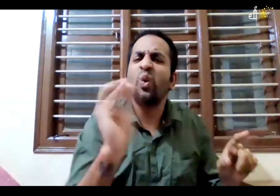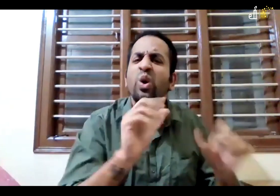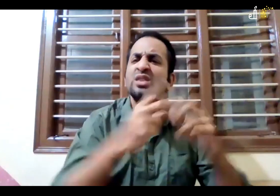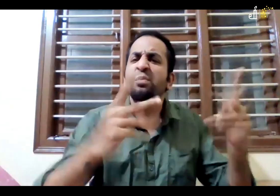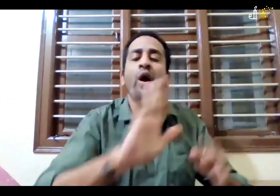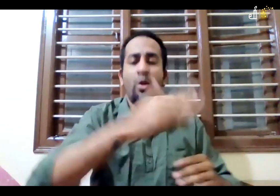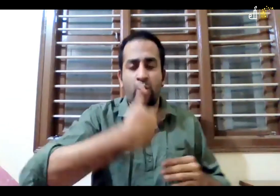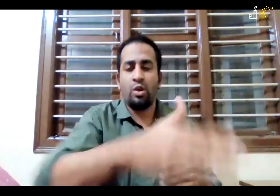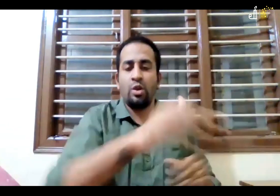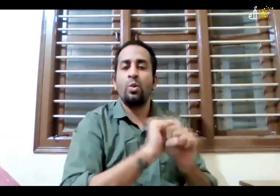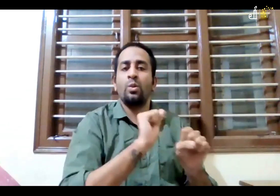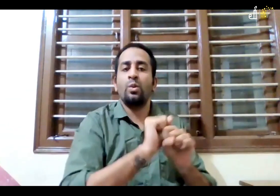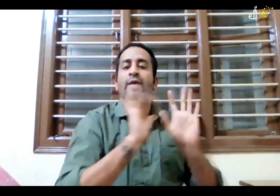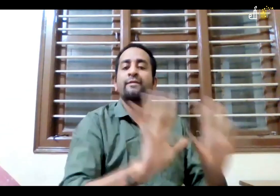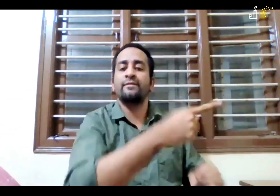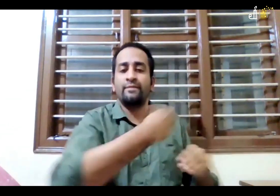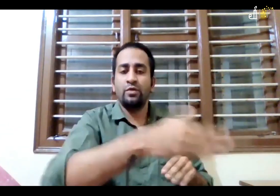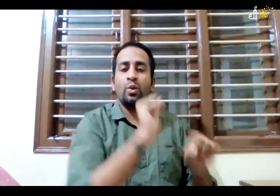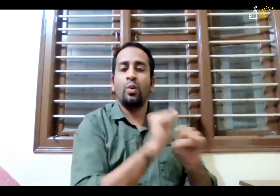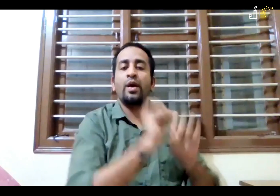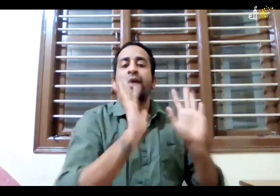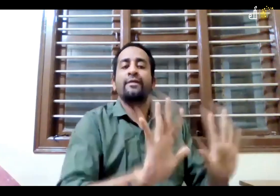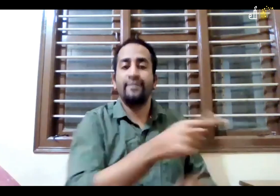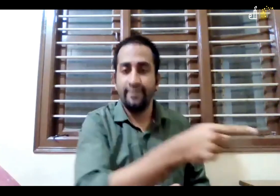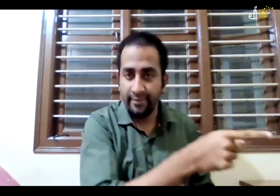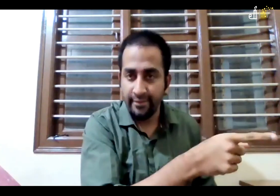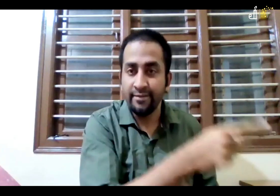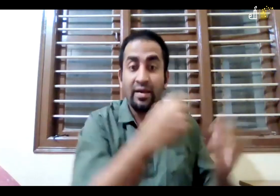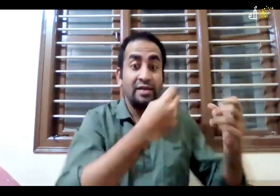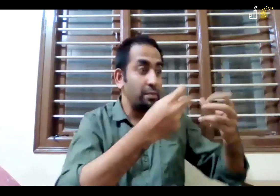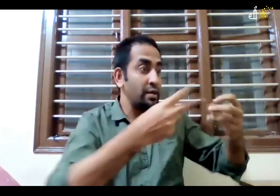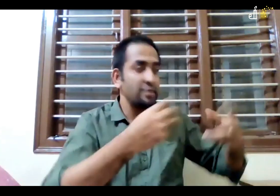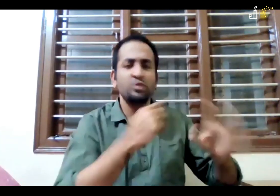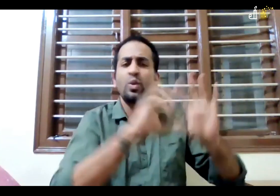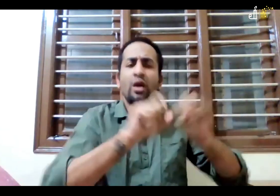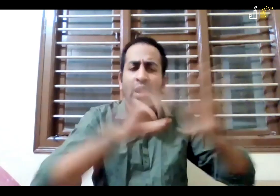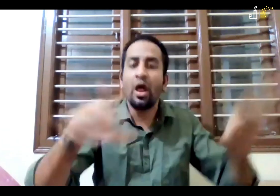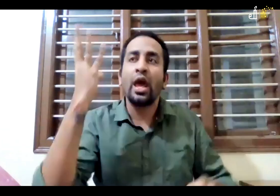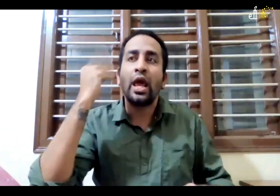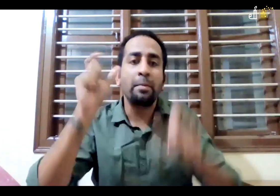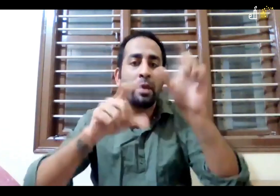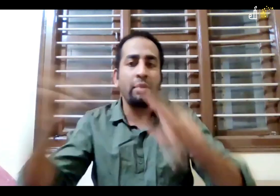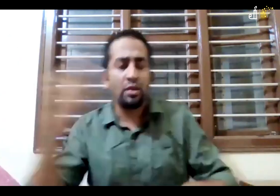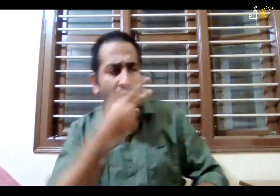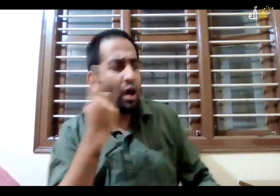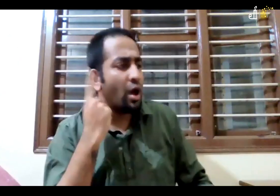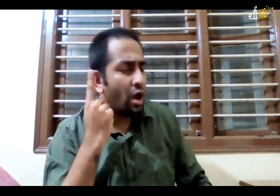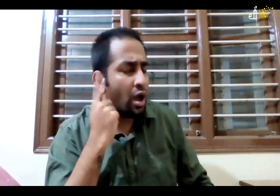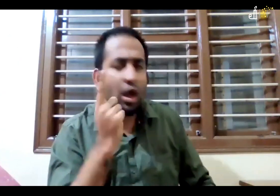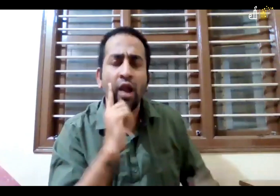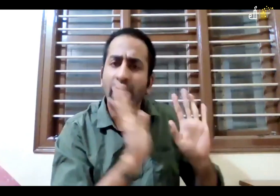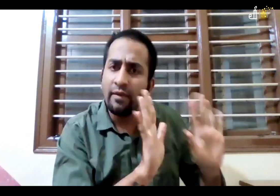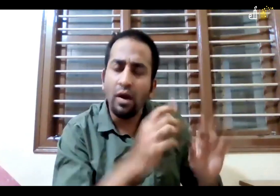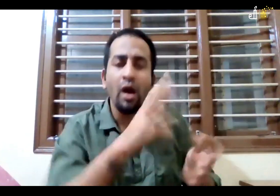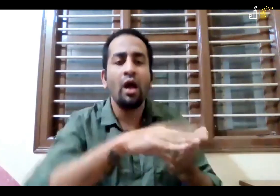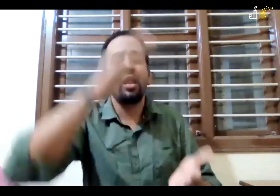under construction. When if you say that there's no voicing, just hope that it will come, because yeah, we're working on it. It will be fully accessible for